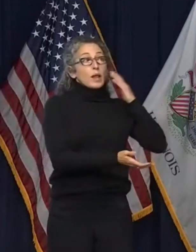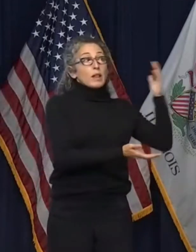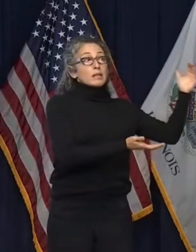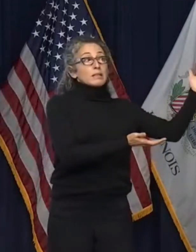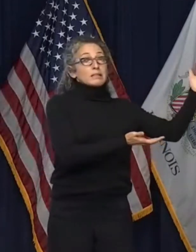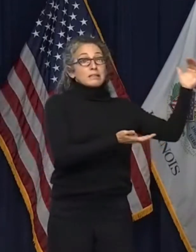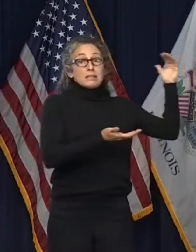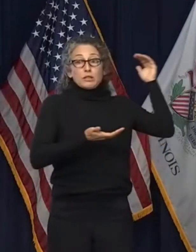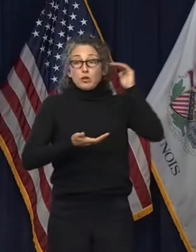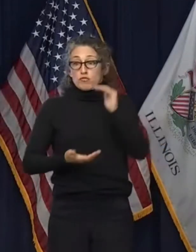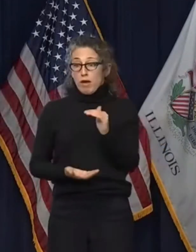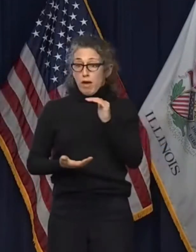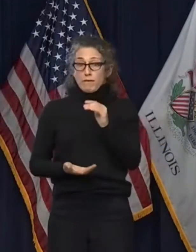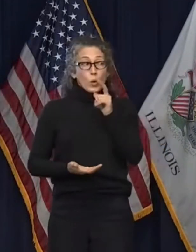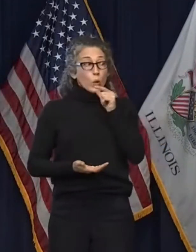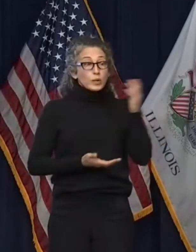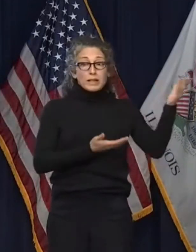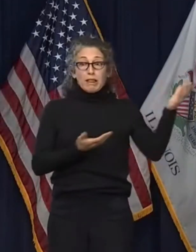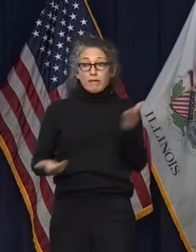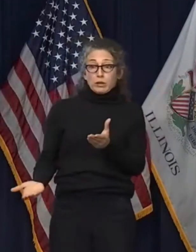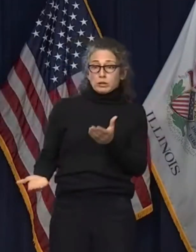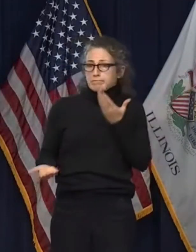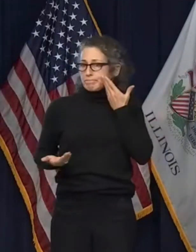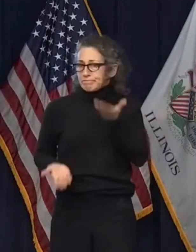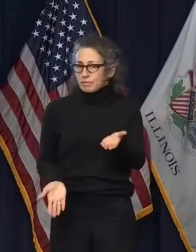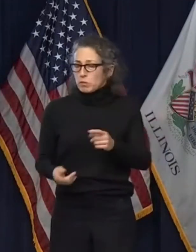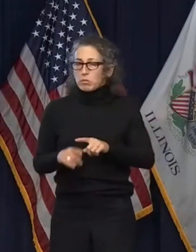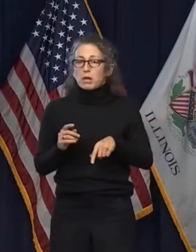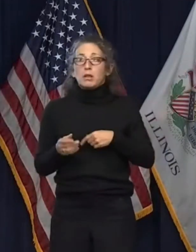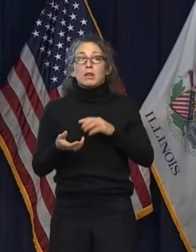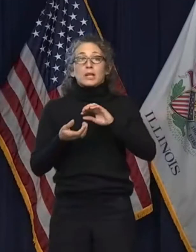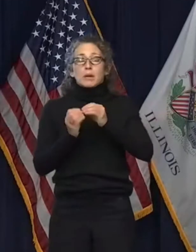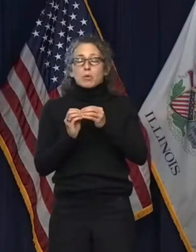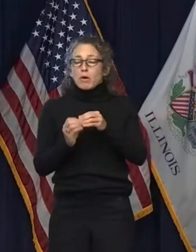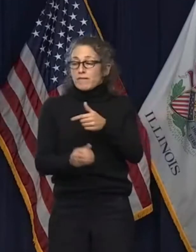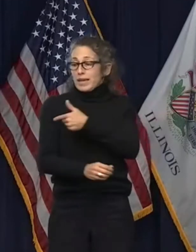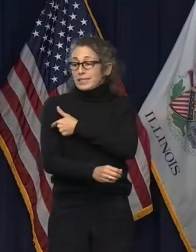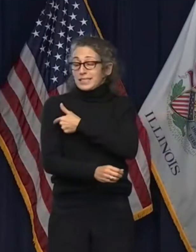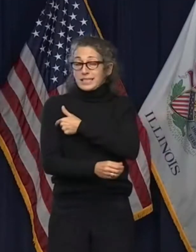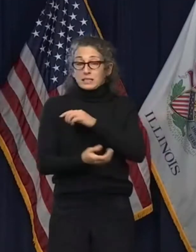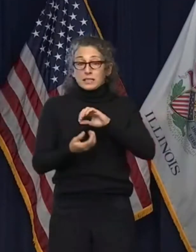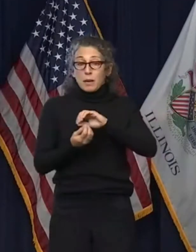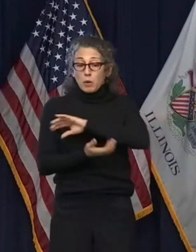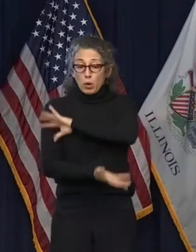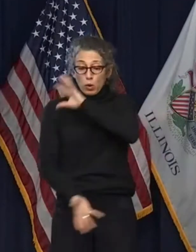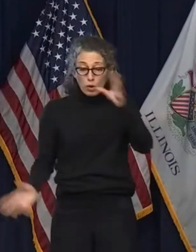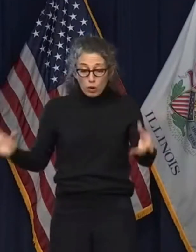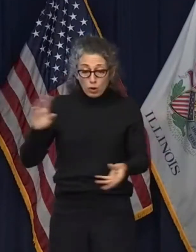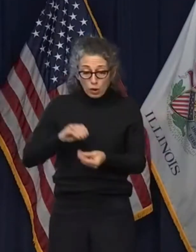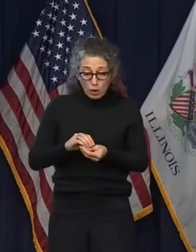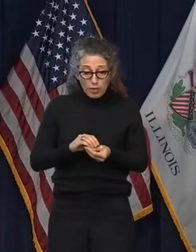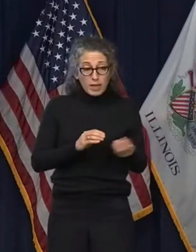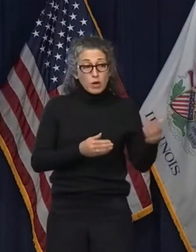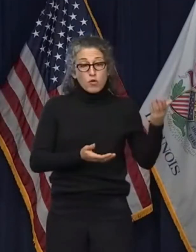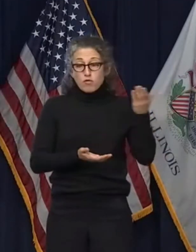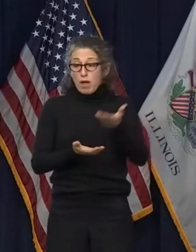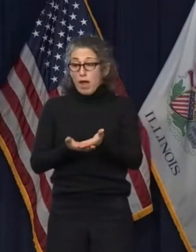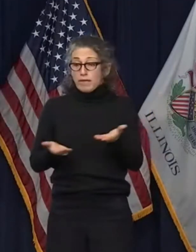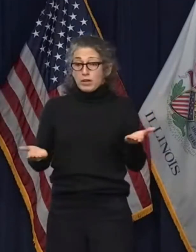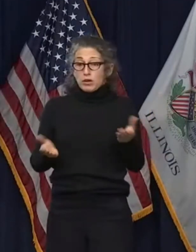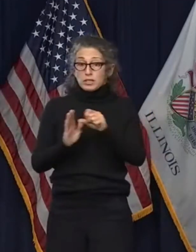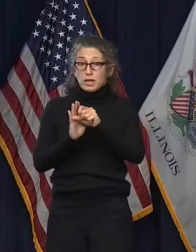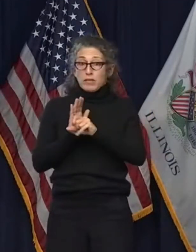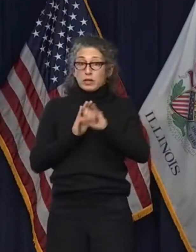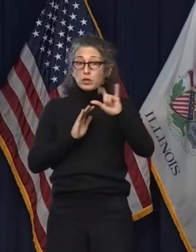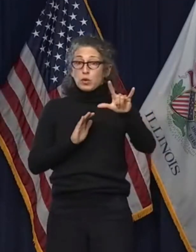is, another question. But in terms of the total numbers of vaccines that come to the state, I'll be talking